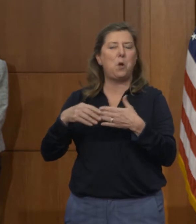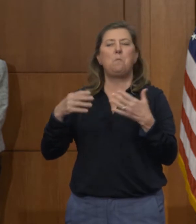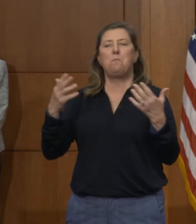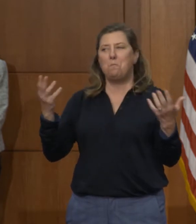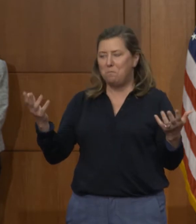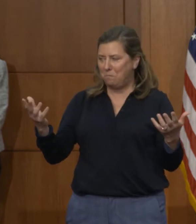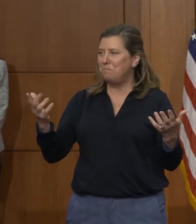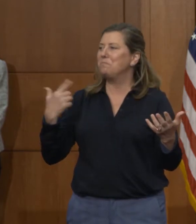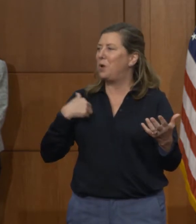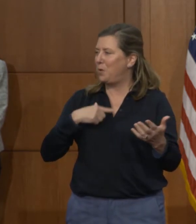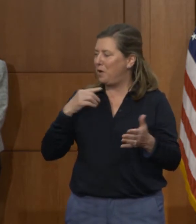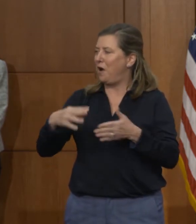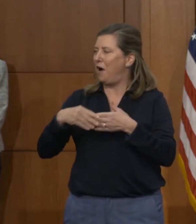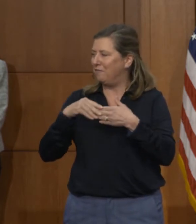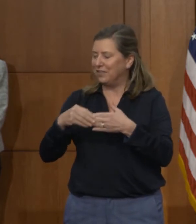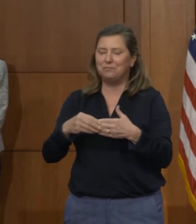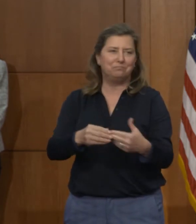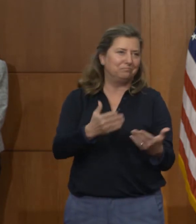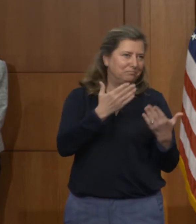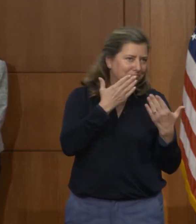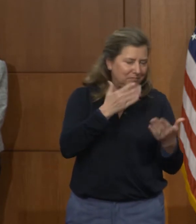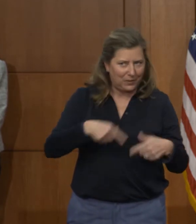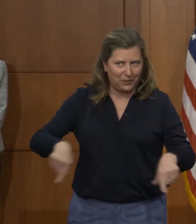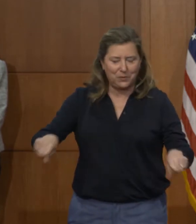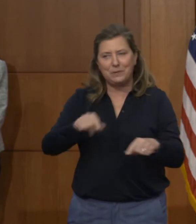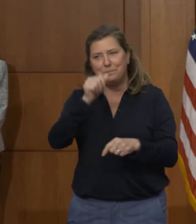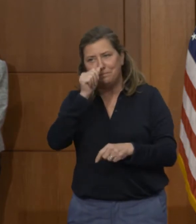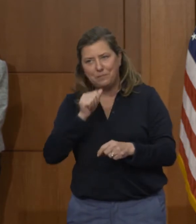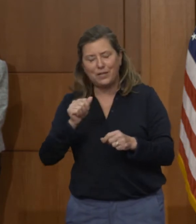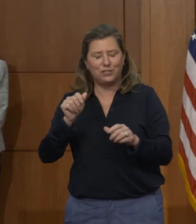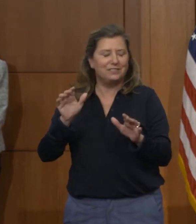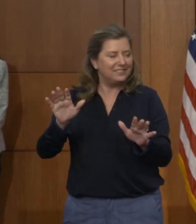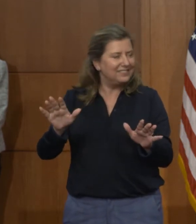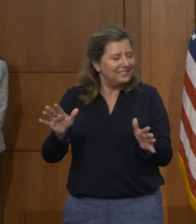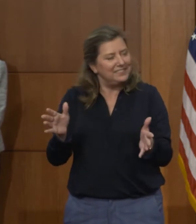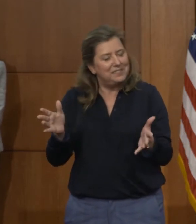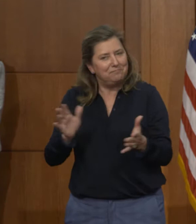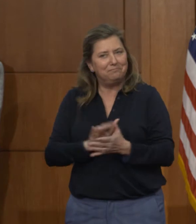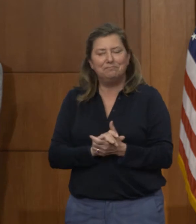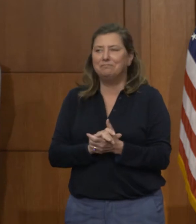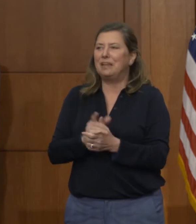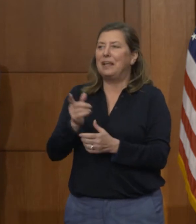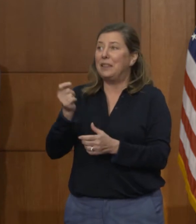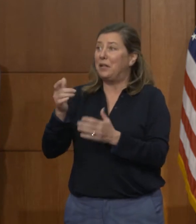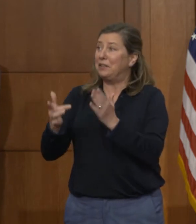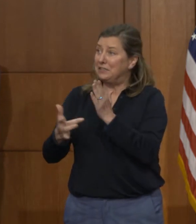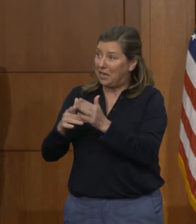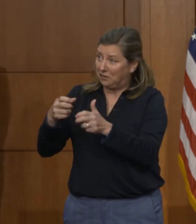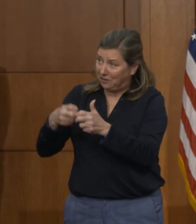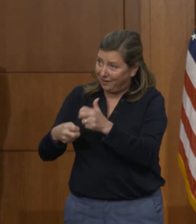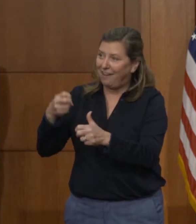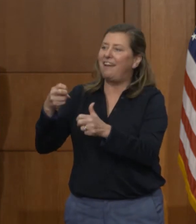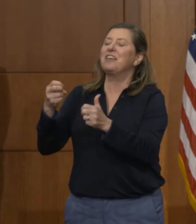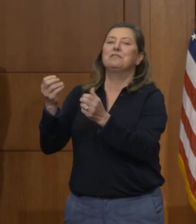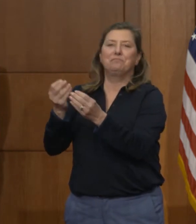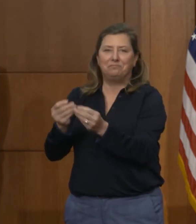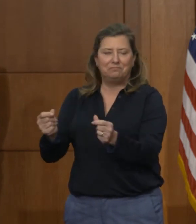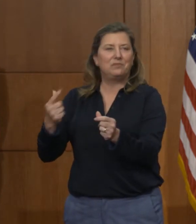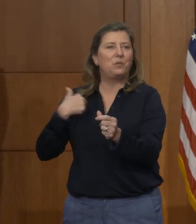are flexible, and I appreciate your all's patience. A little glitch in our technology, but we